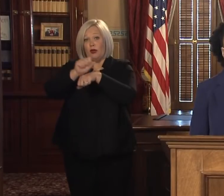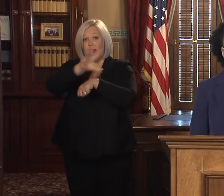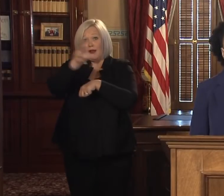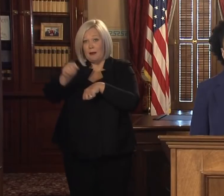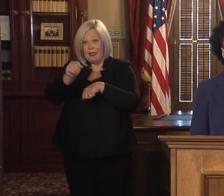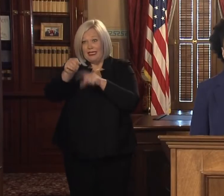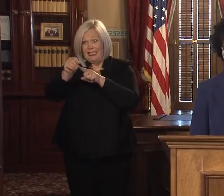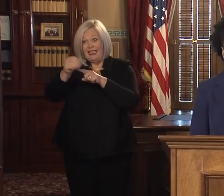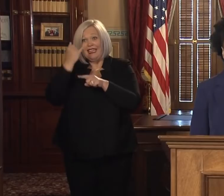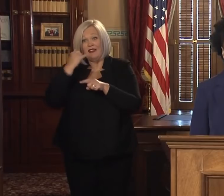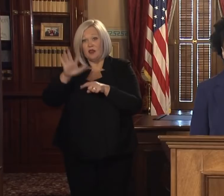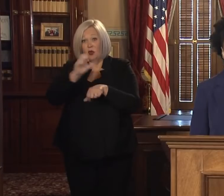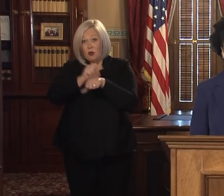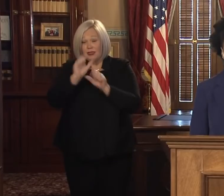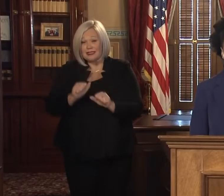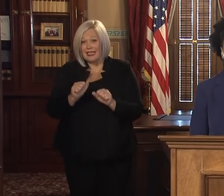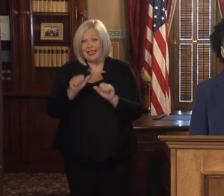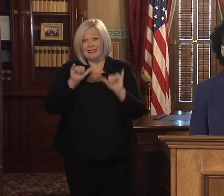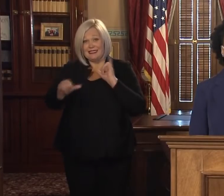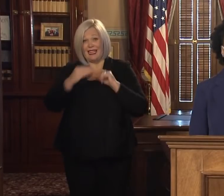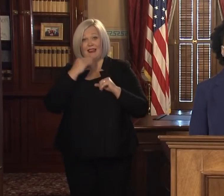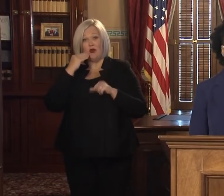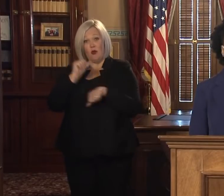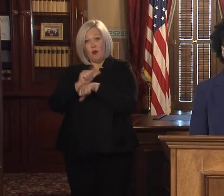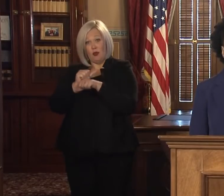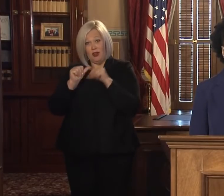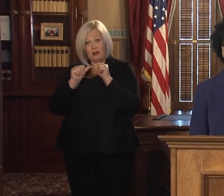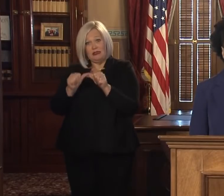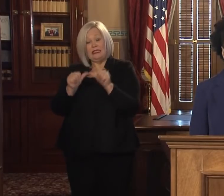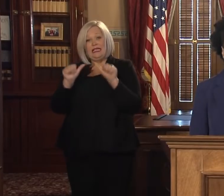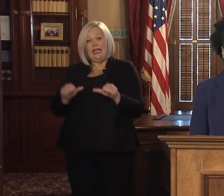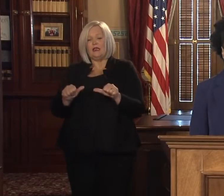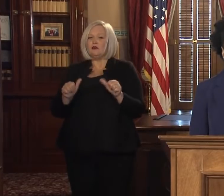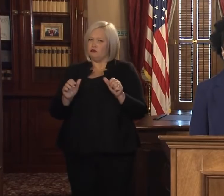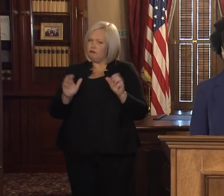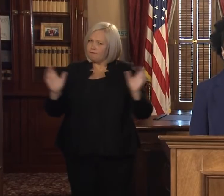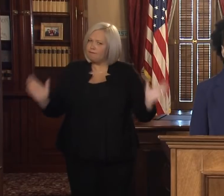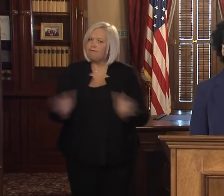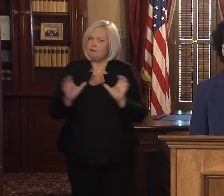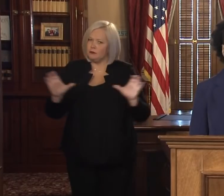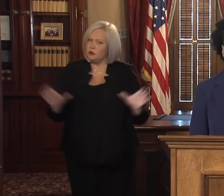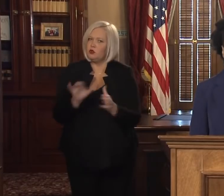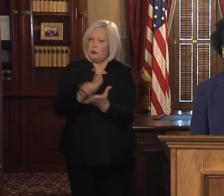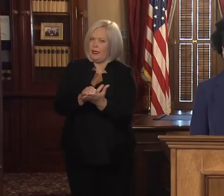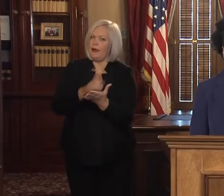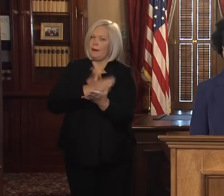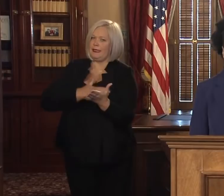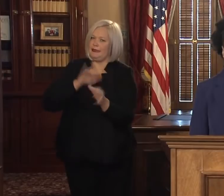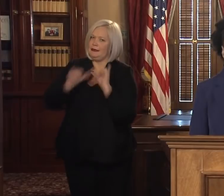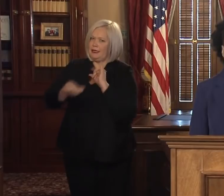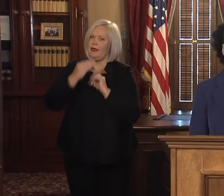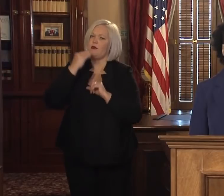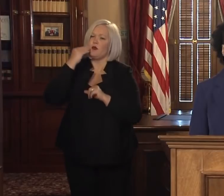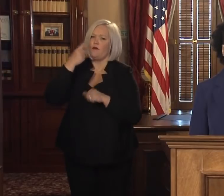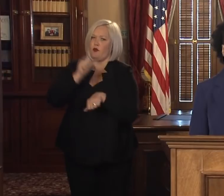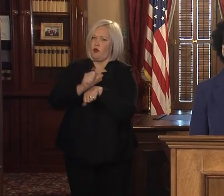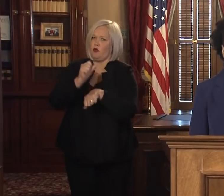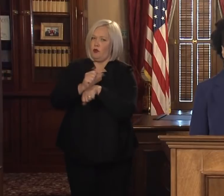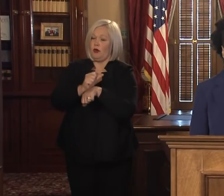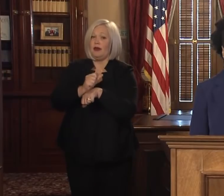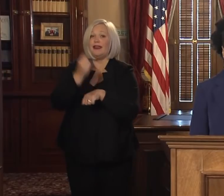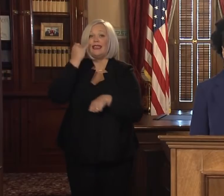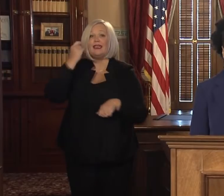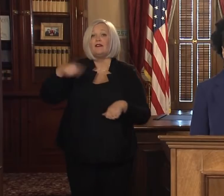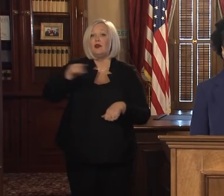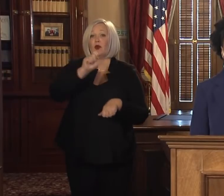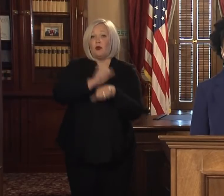now should be doing that. This means most office work. And for those companies that really must have their employees